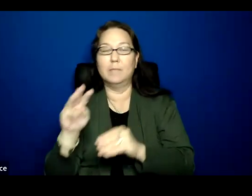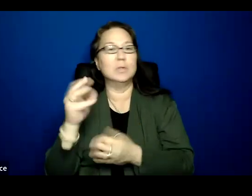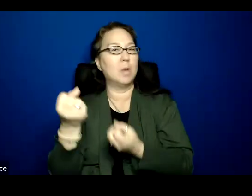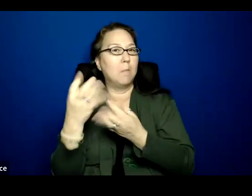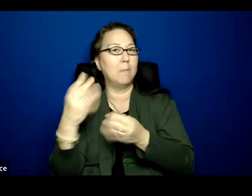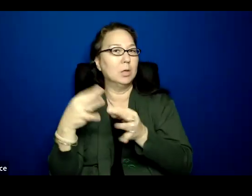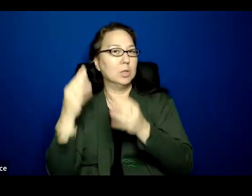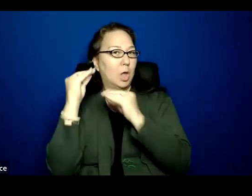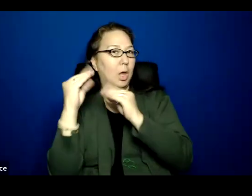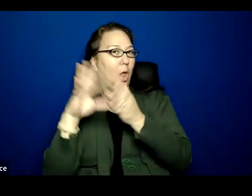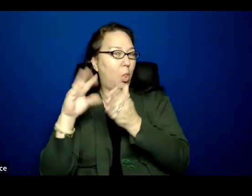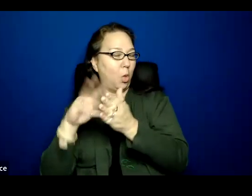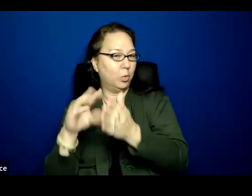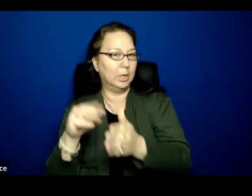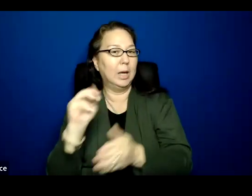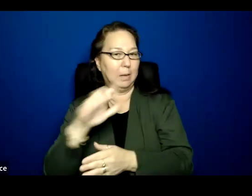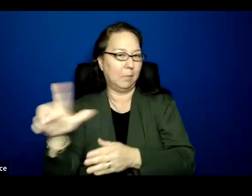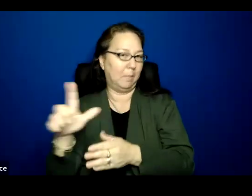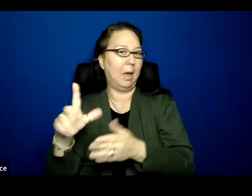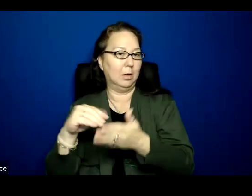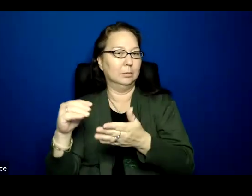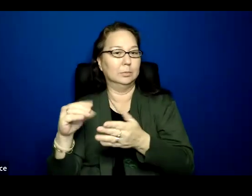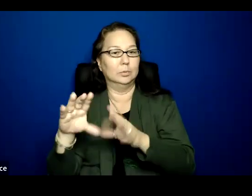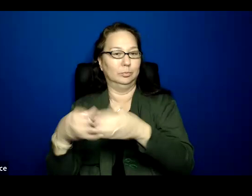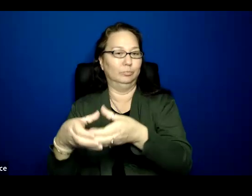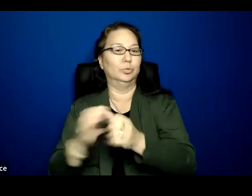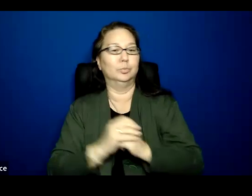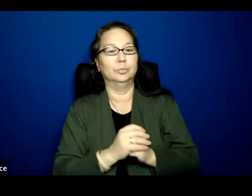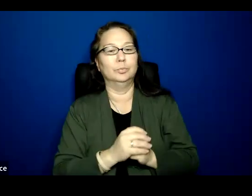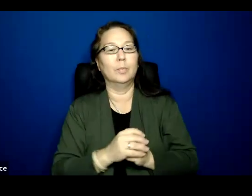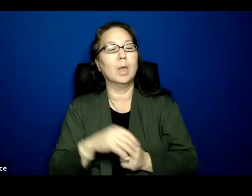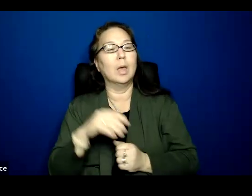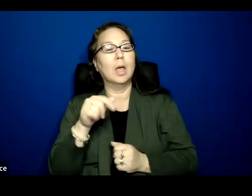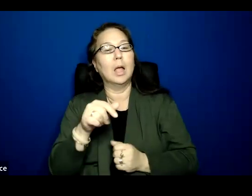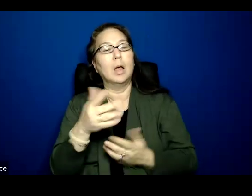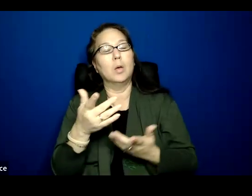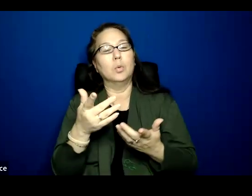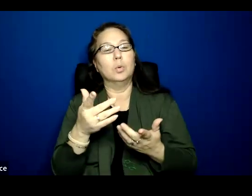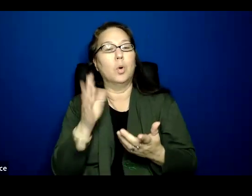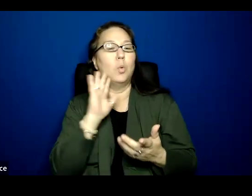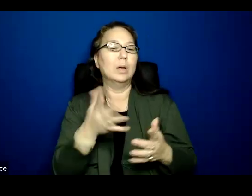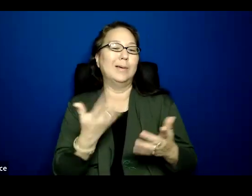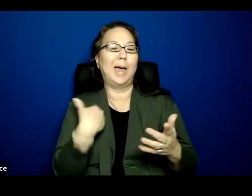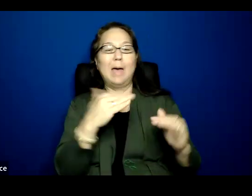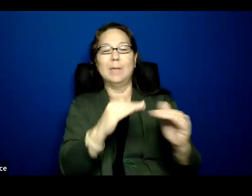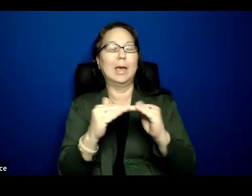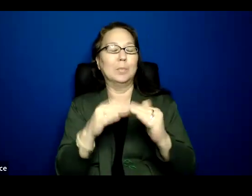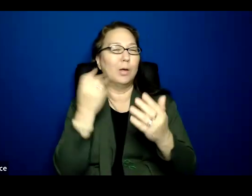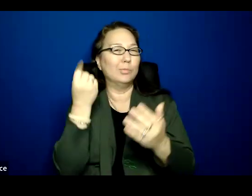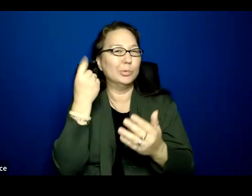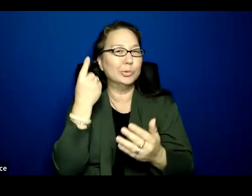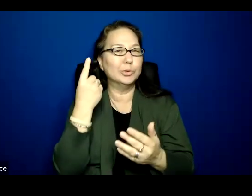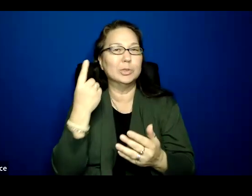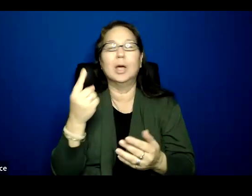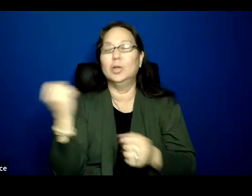the district shifted its practice and update you on the implementation of equitable literacy so every student is able to access grade